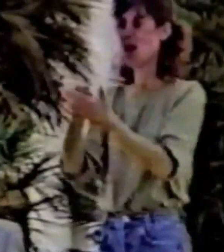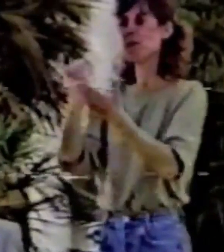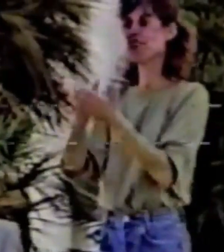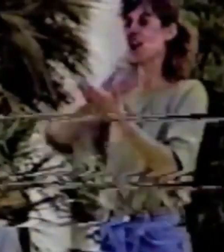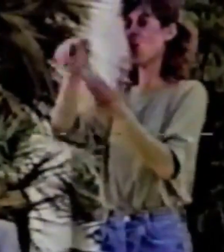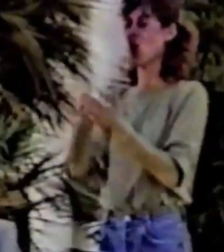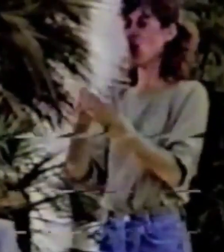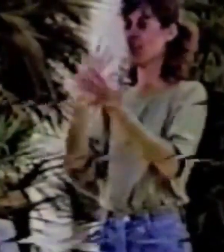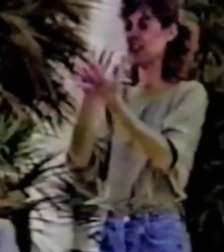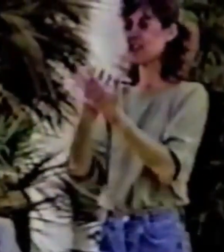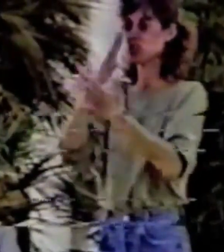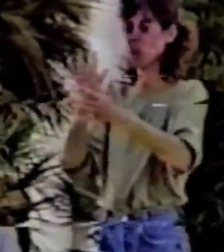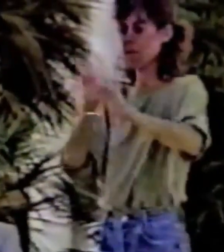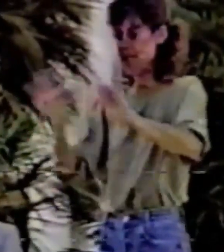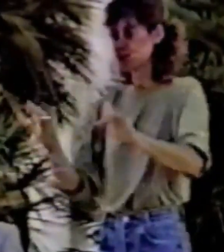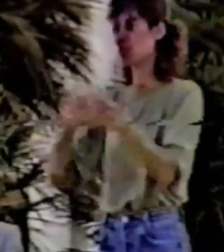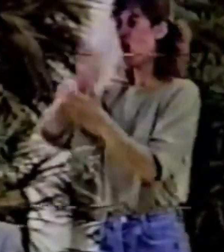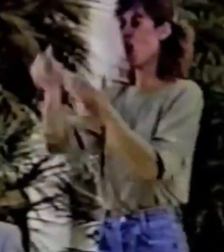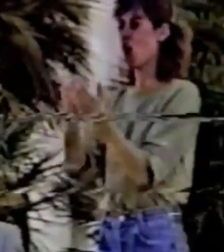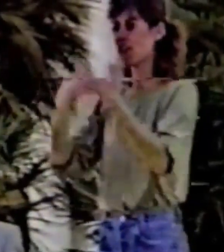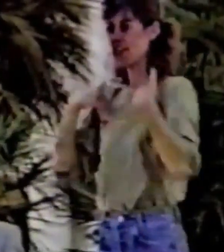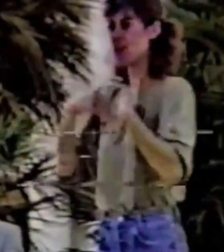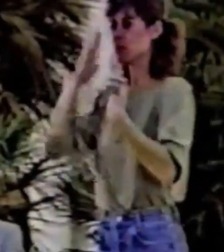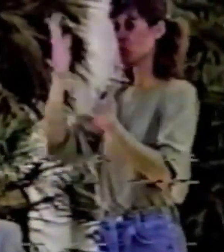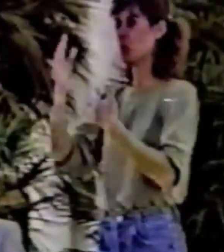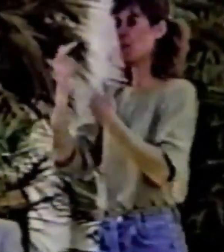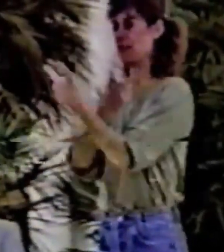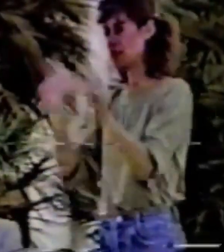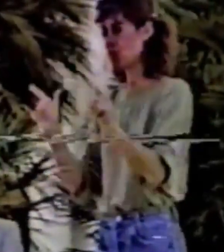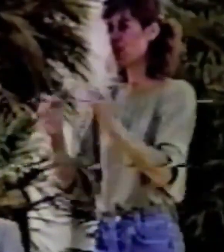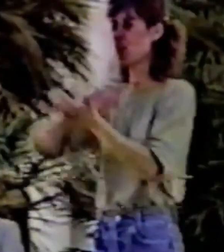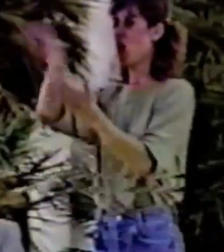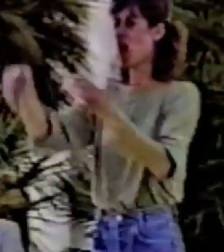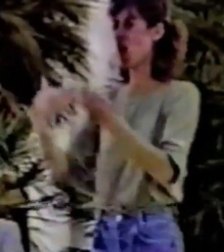the cages when all the animals will be liberated,